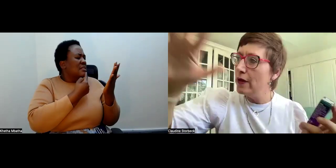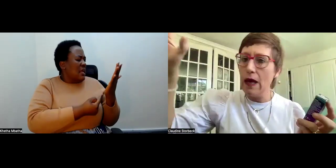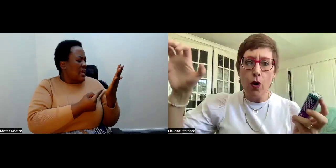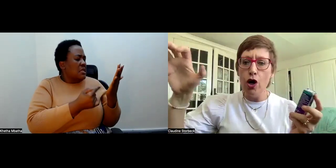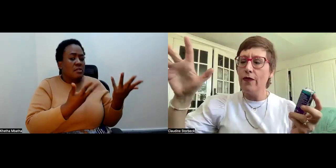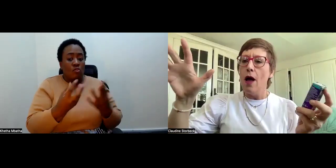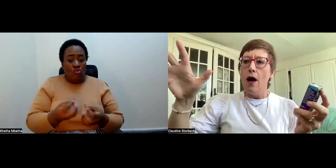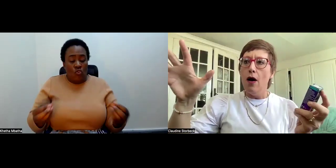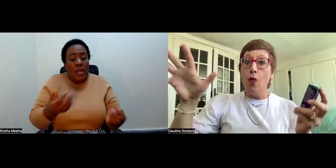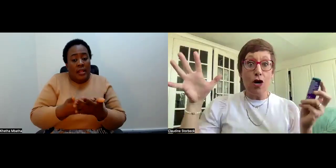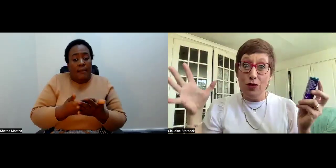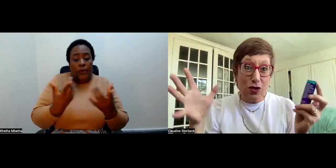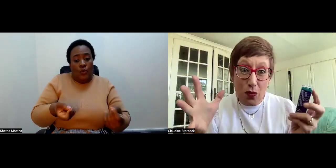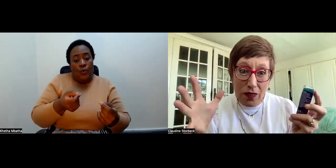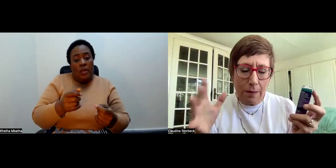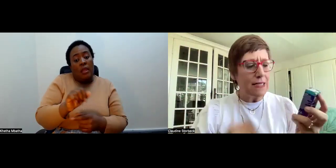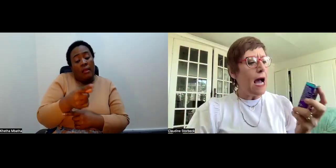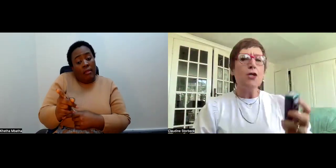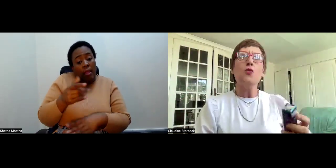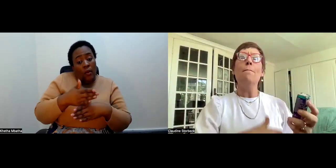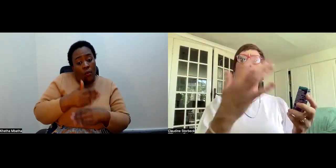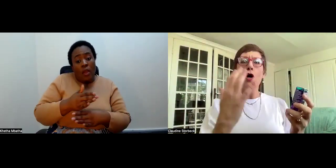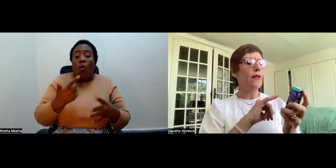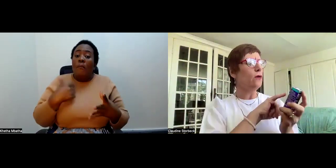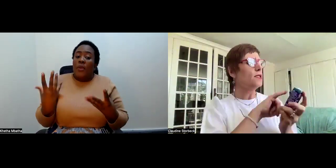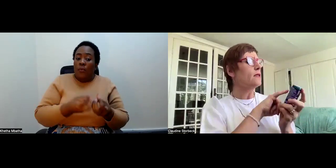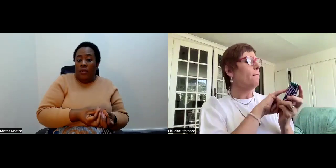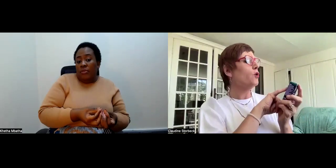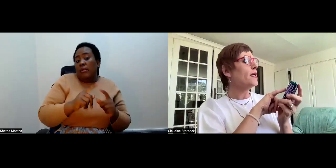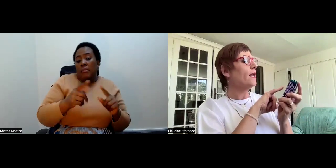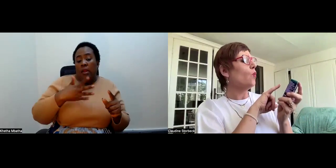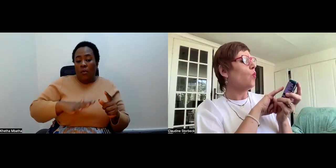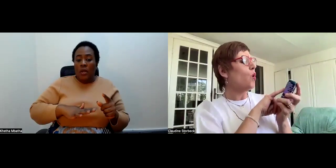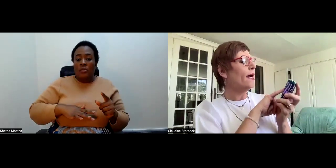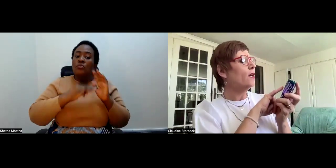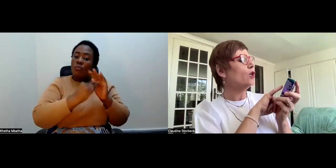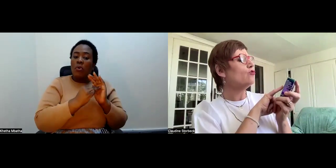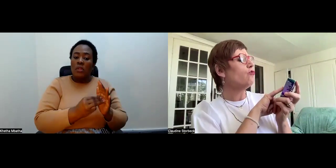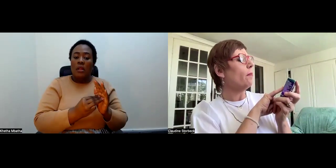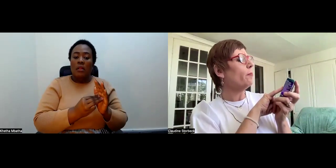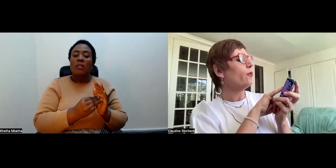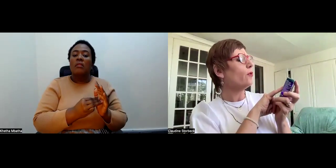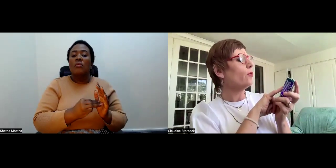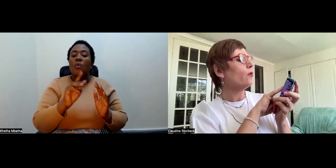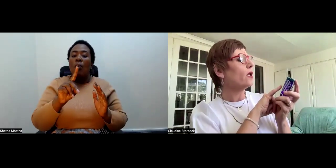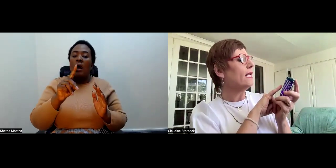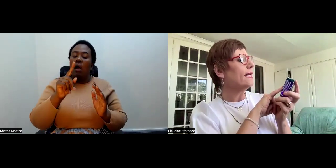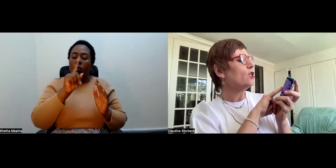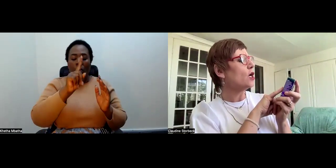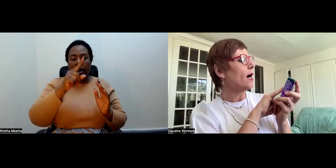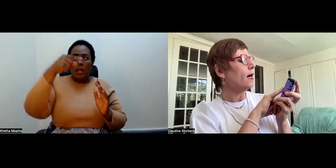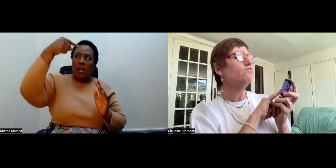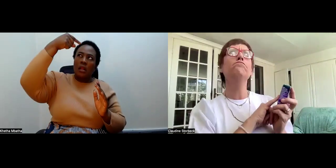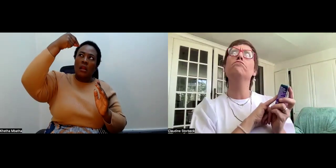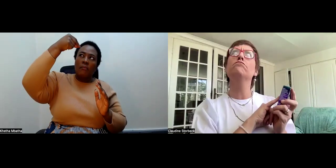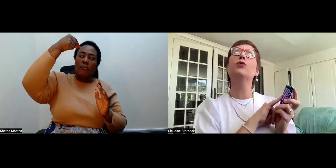could be doing their work, or I could be doing it with them, but I just want to model that. It says, put in 1 drop in